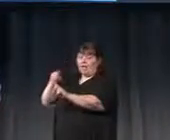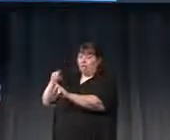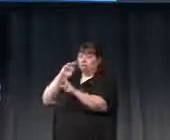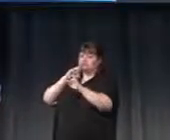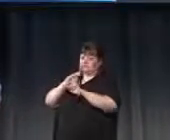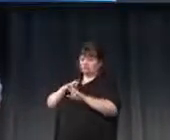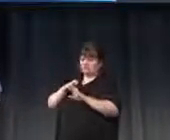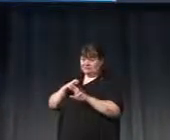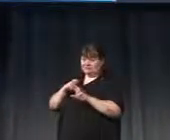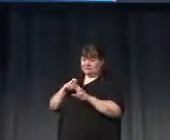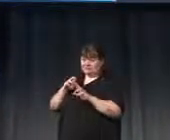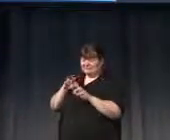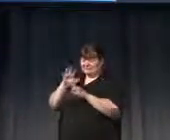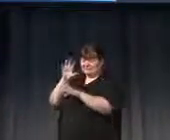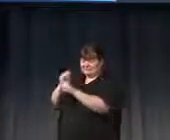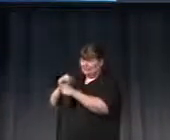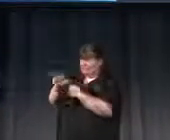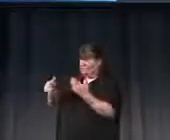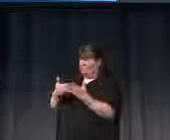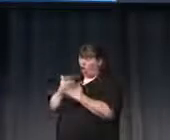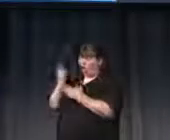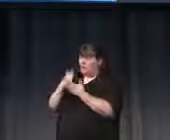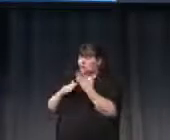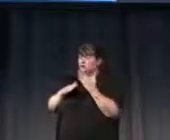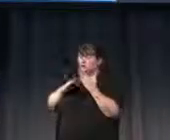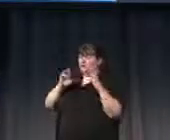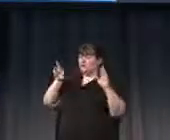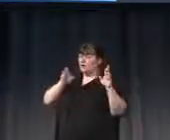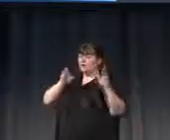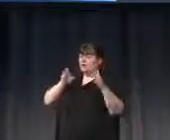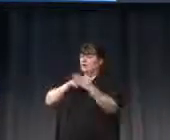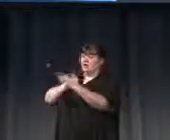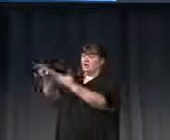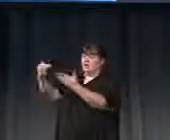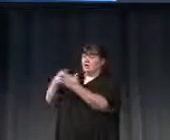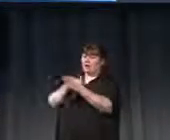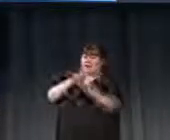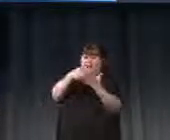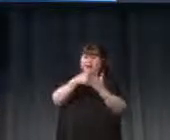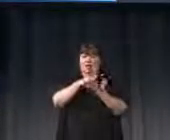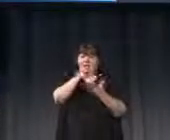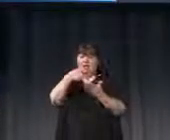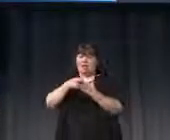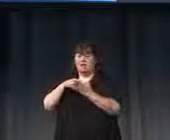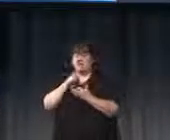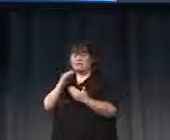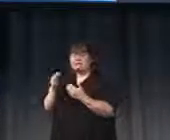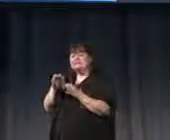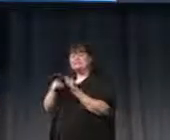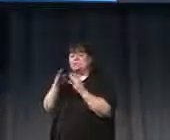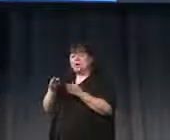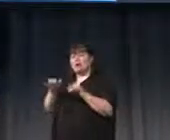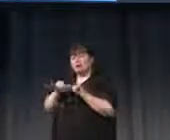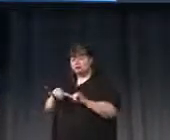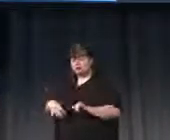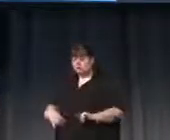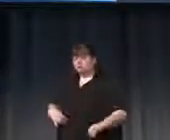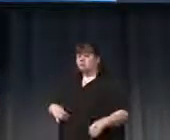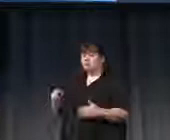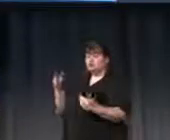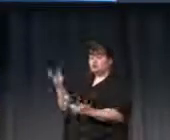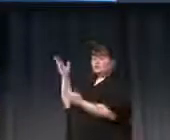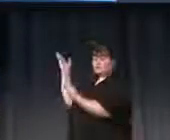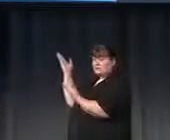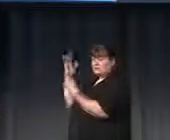response captures all of the properties of the reverberation in the room, and so it's a simple way to measure reverb. And so here's an